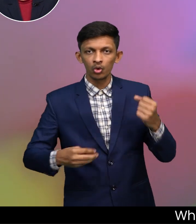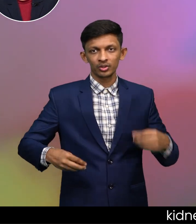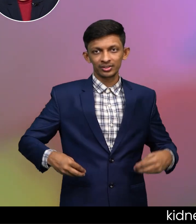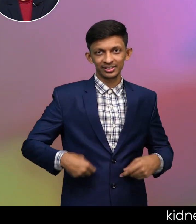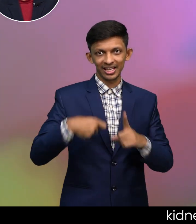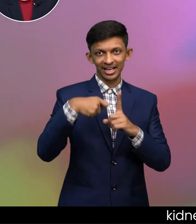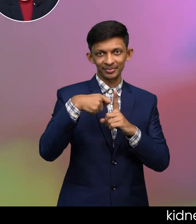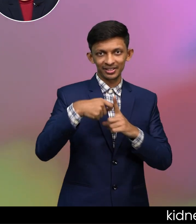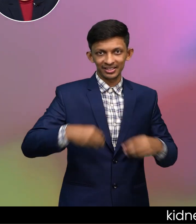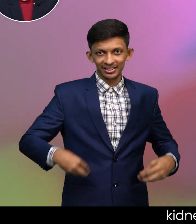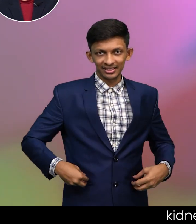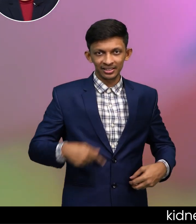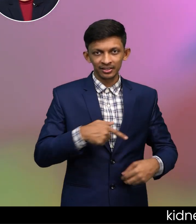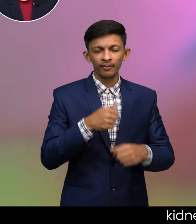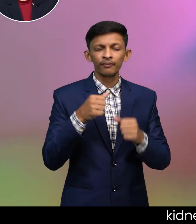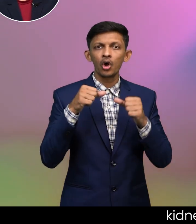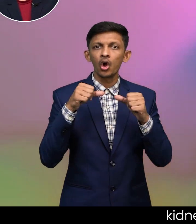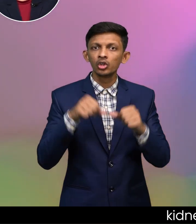and iodine.